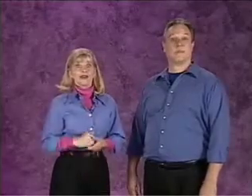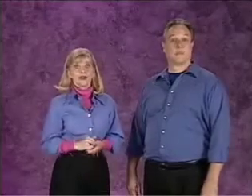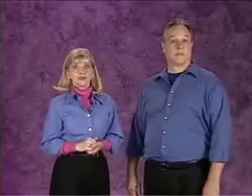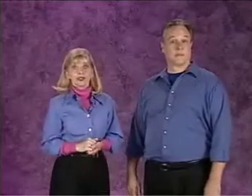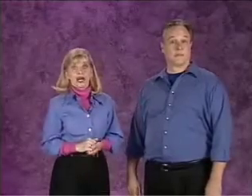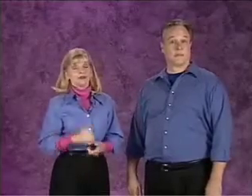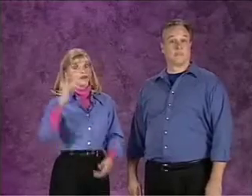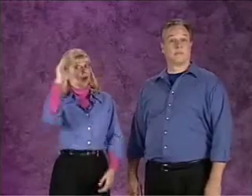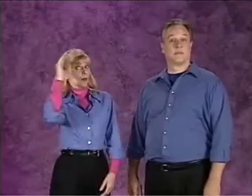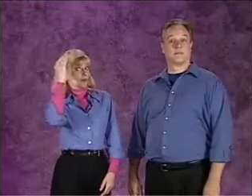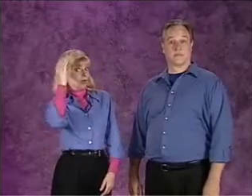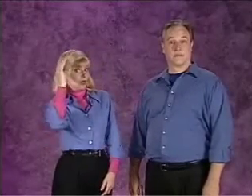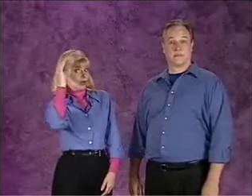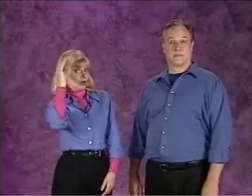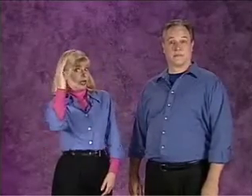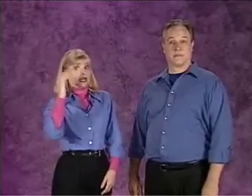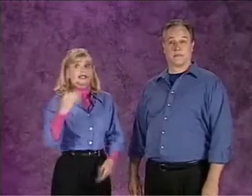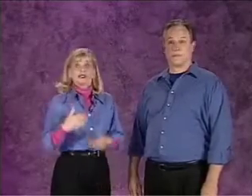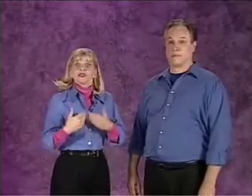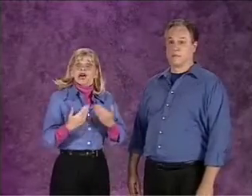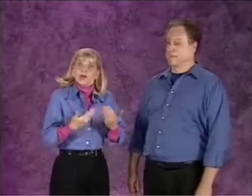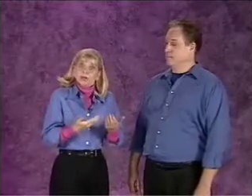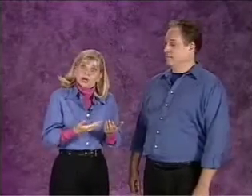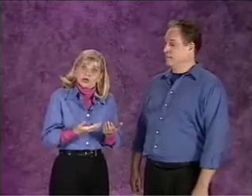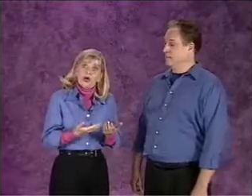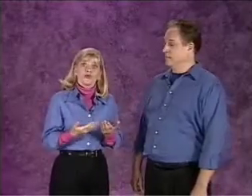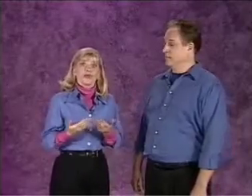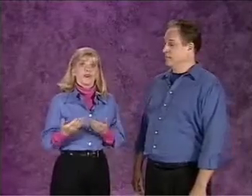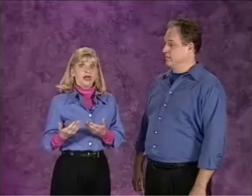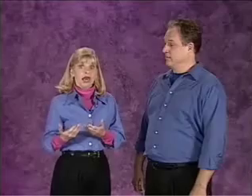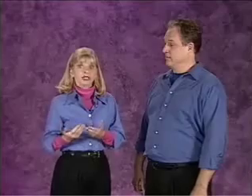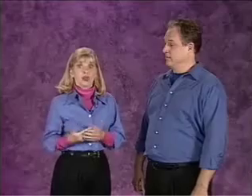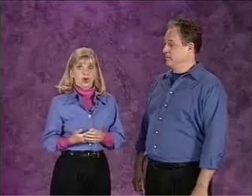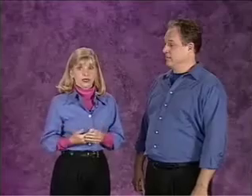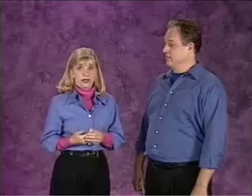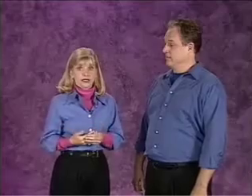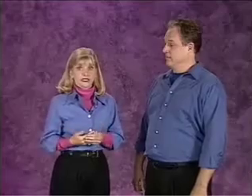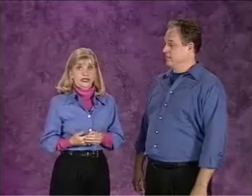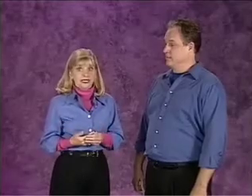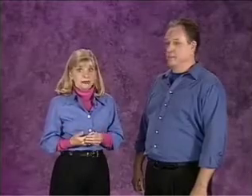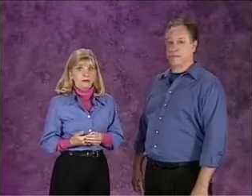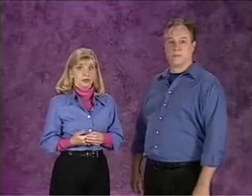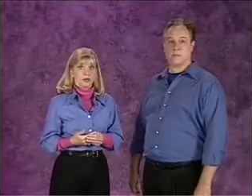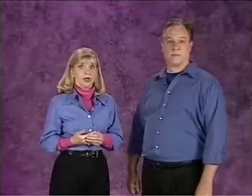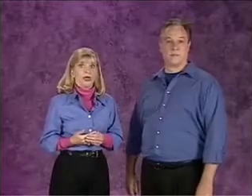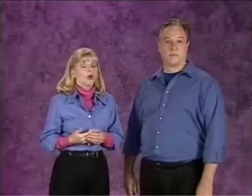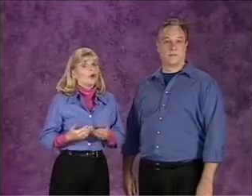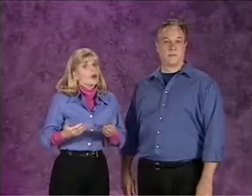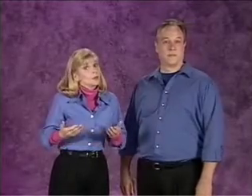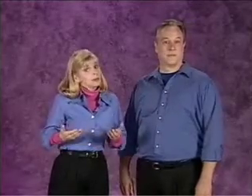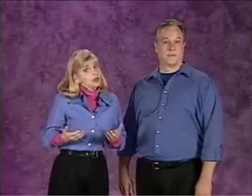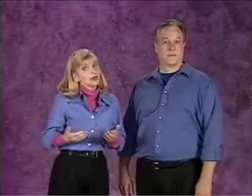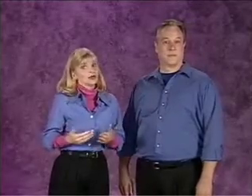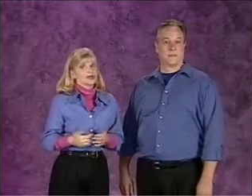another sign for appear, since a mirror reflects what things seem to be or appear to